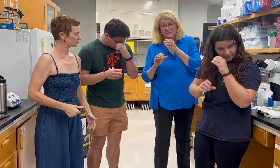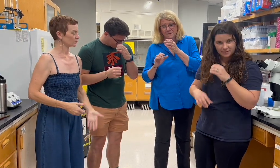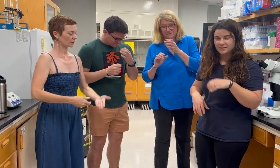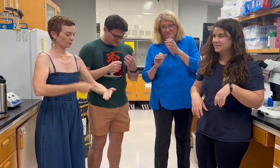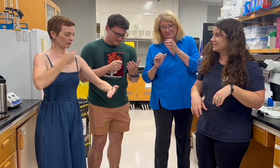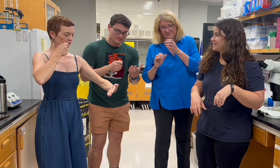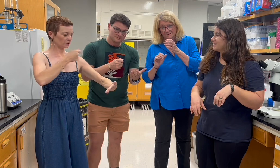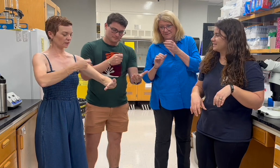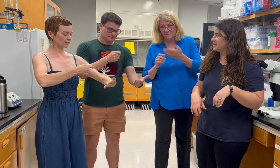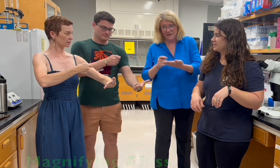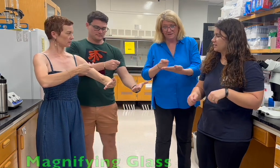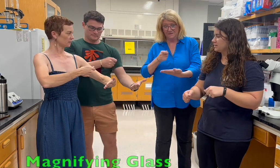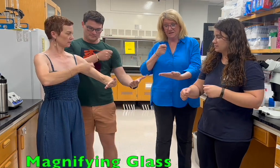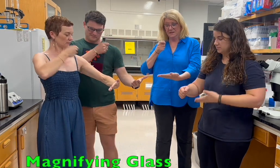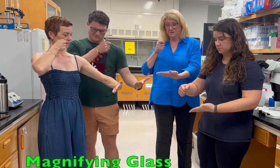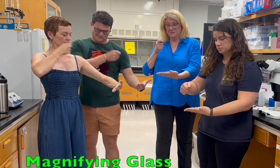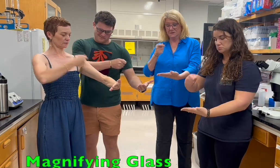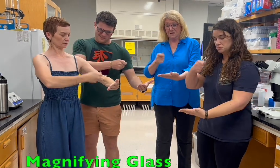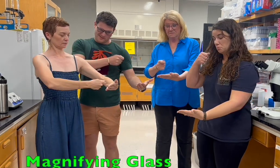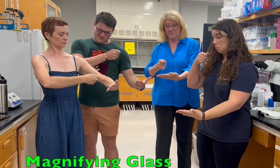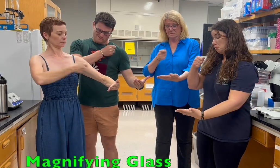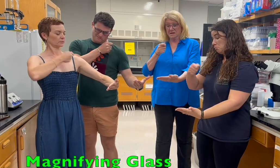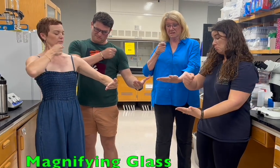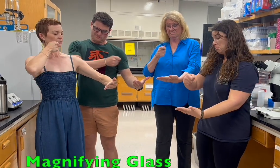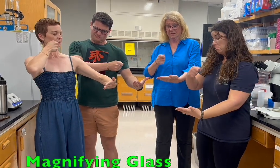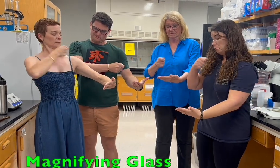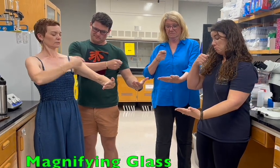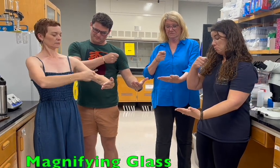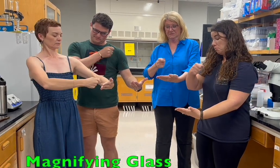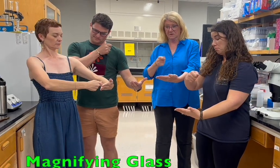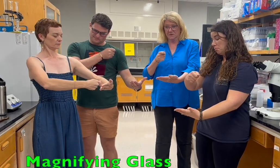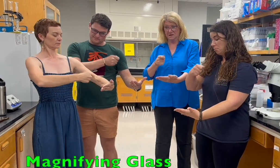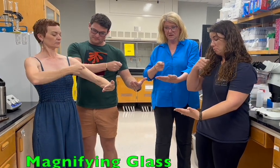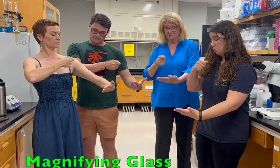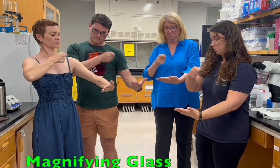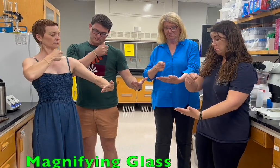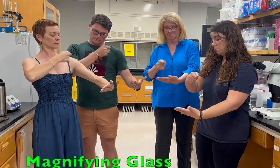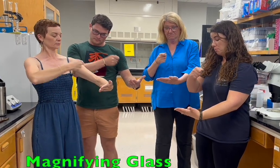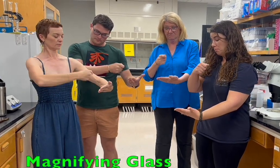Mm-hmm. Is the other one you want? Magnifying glass. Magnifying glass, hold it out. Hold that. Zero in on it.